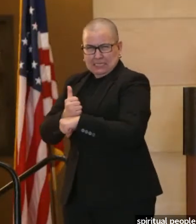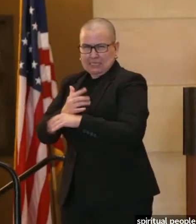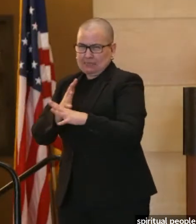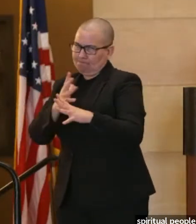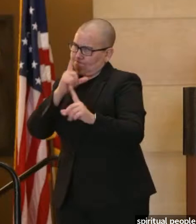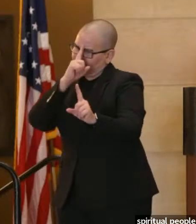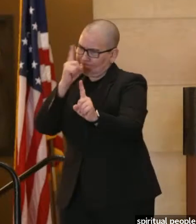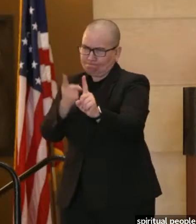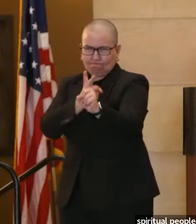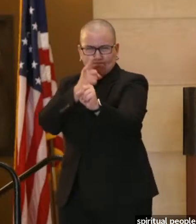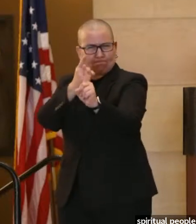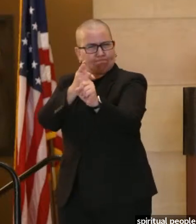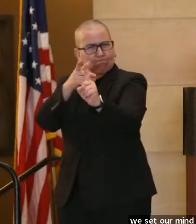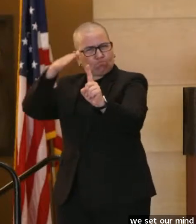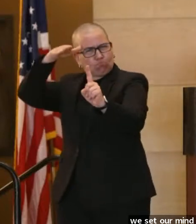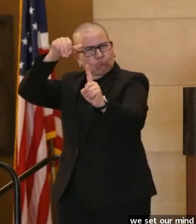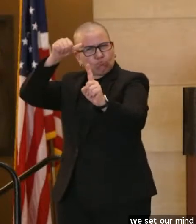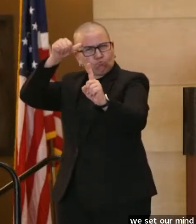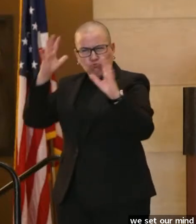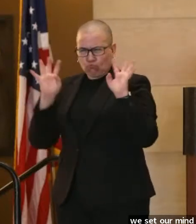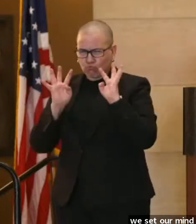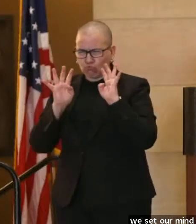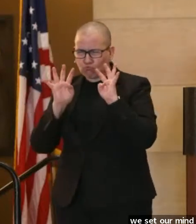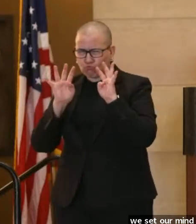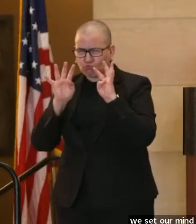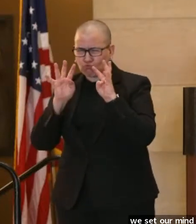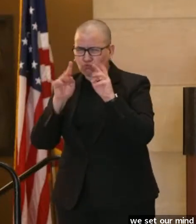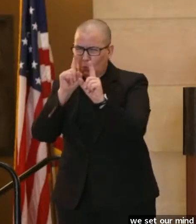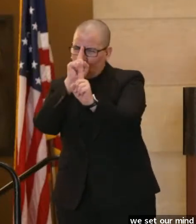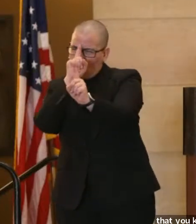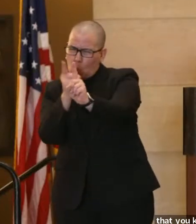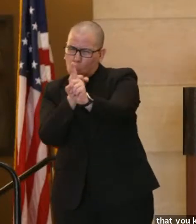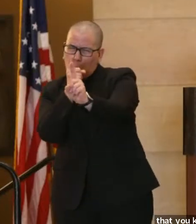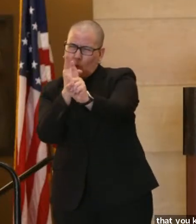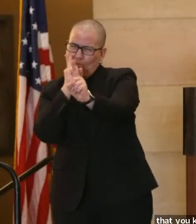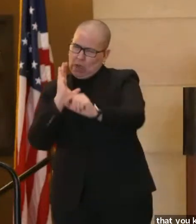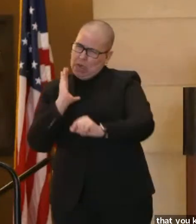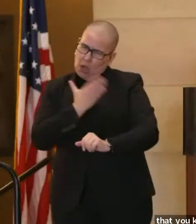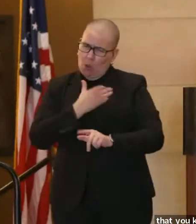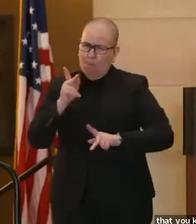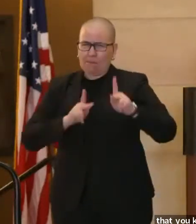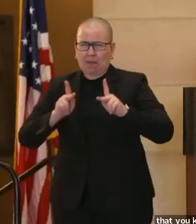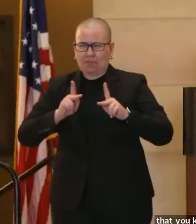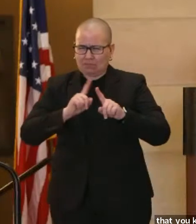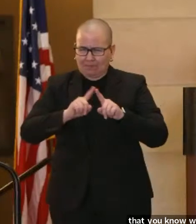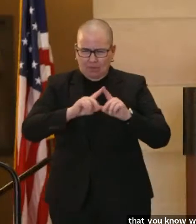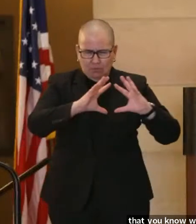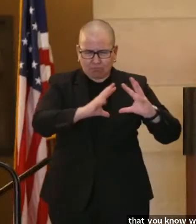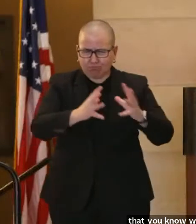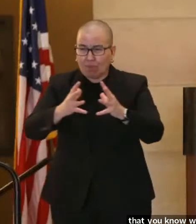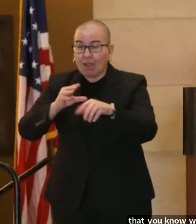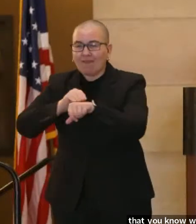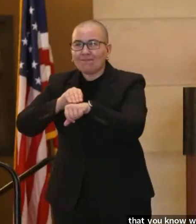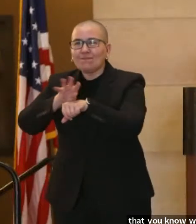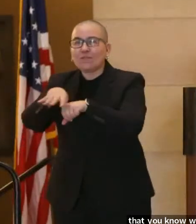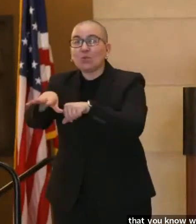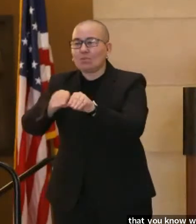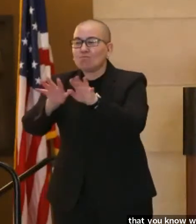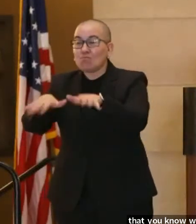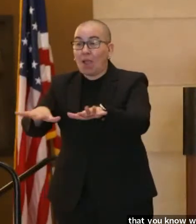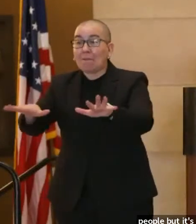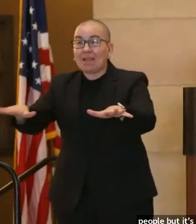everything that, you know, we know is for the good of, you know, our people, but it's also for the good of humanity. We are all in this